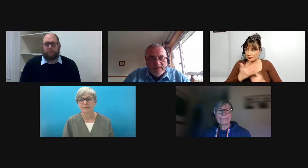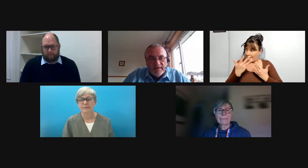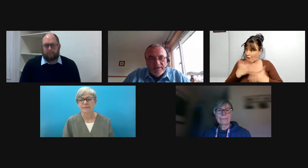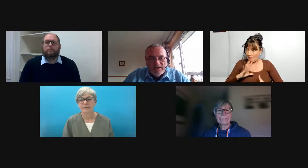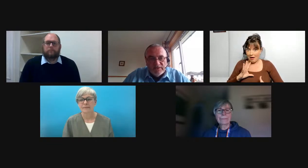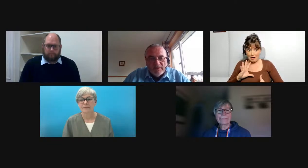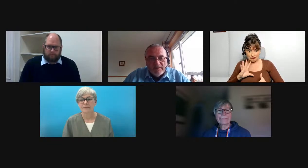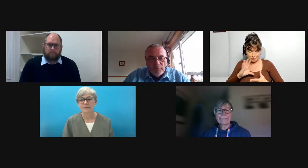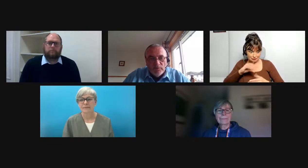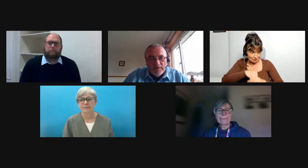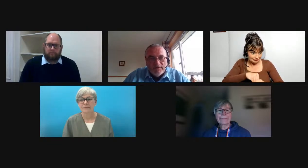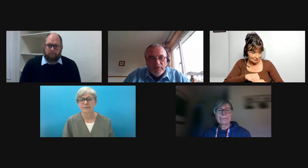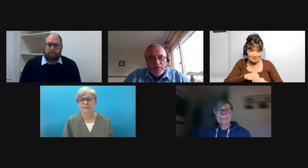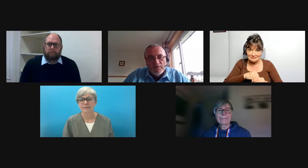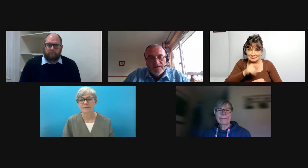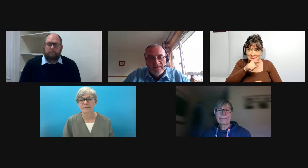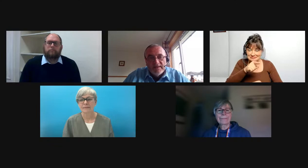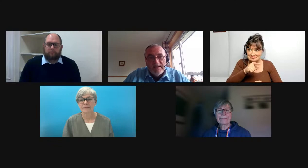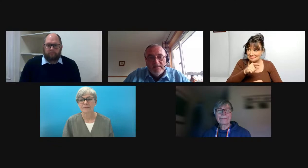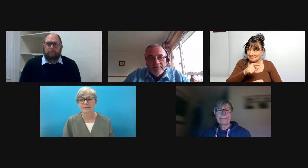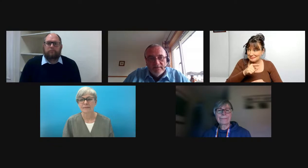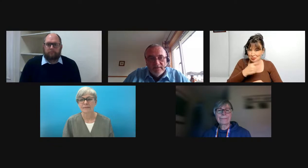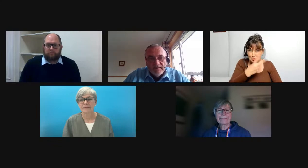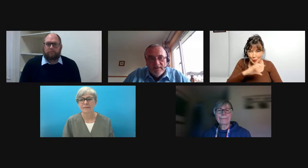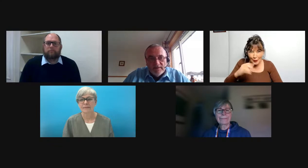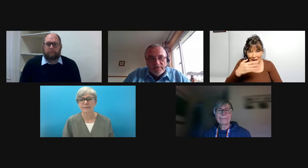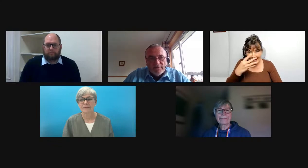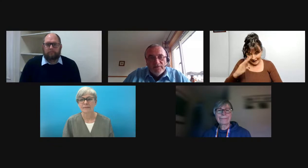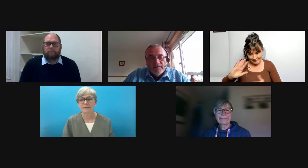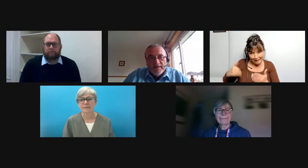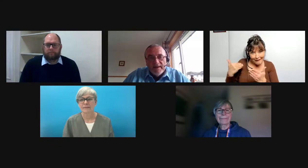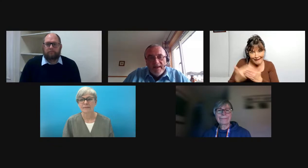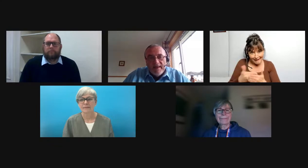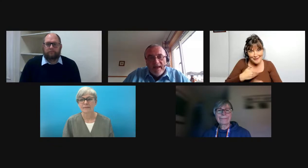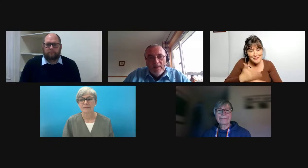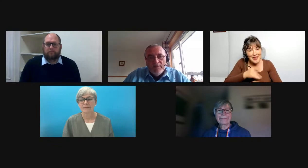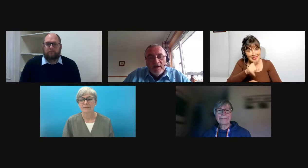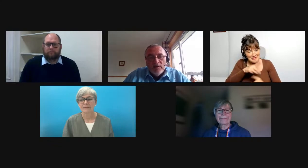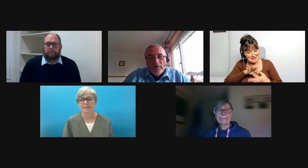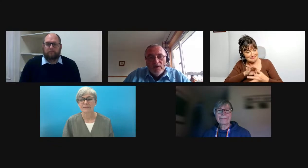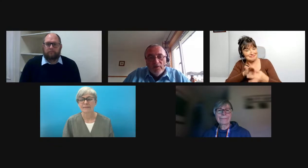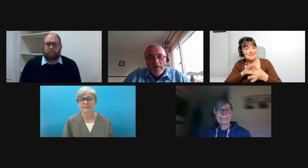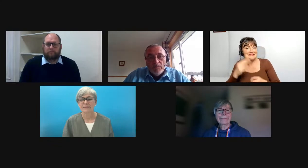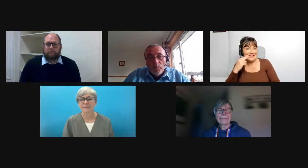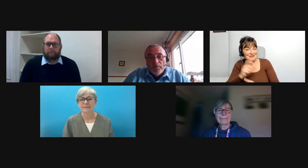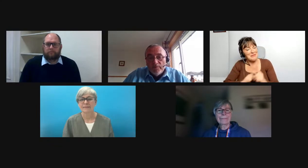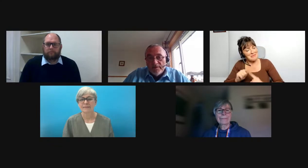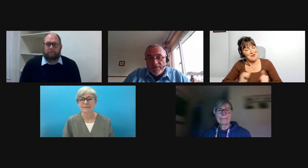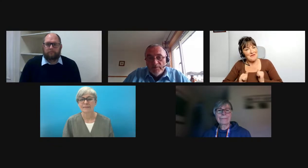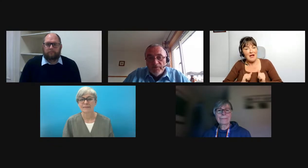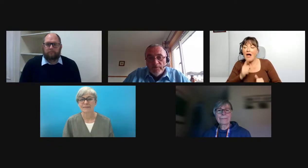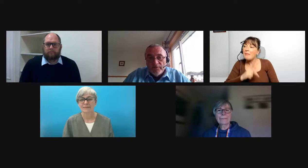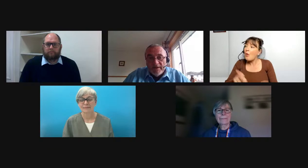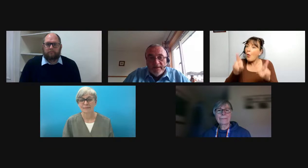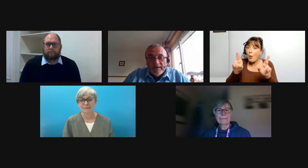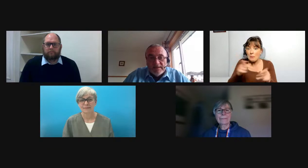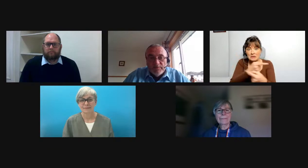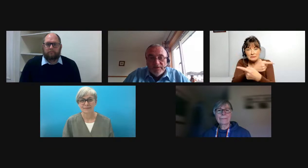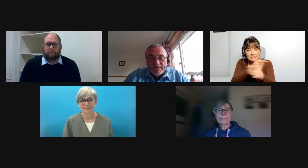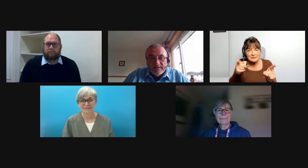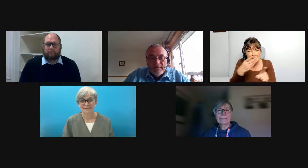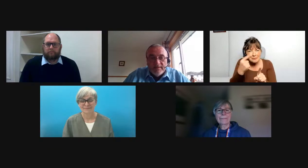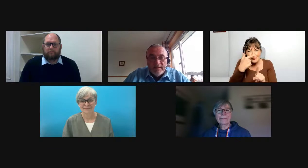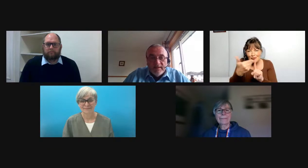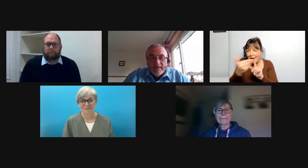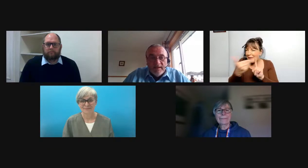joined NHS 24 in 2009. So I'm hopeful that some of you will recognise me